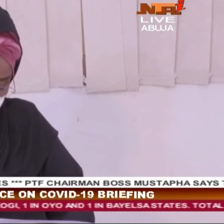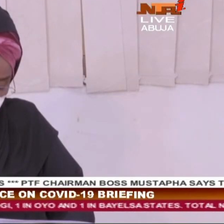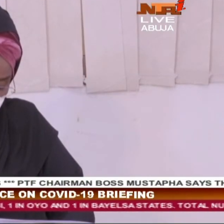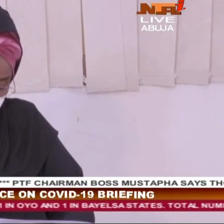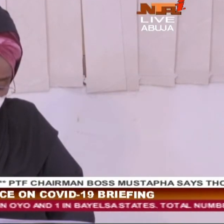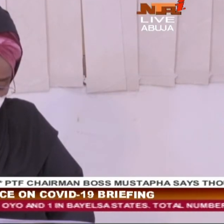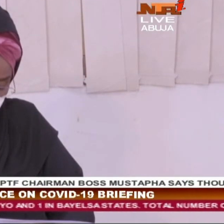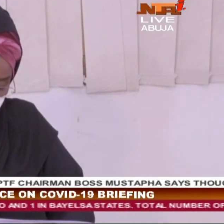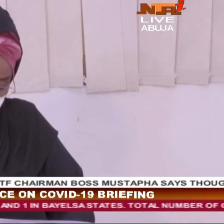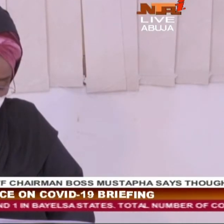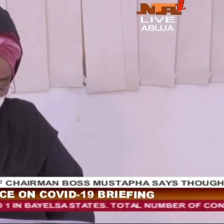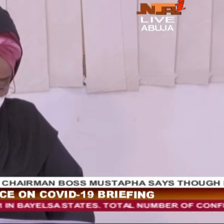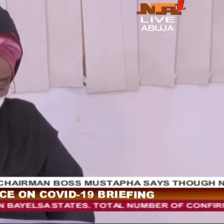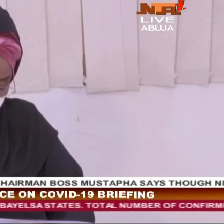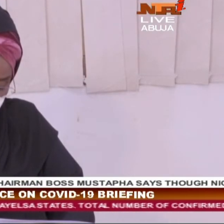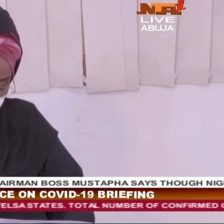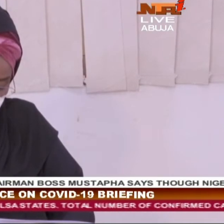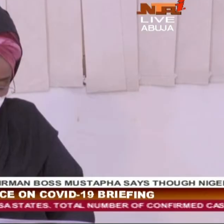to be added.